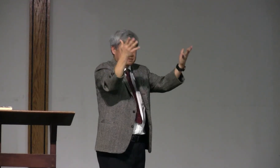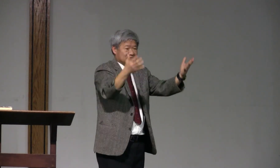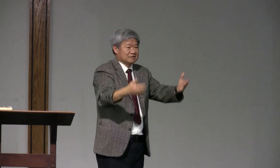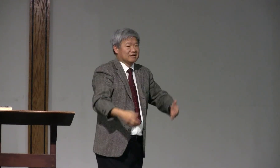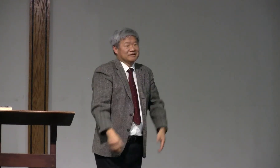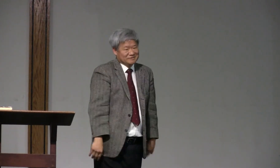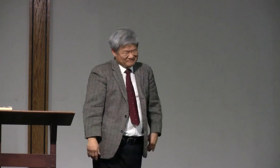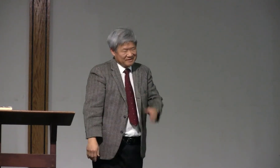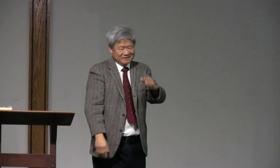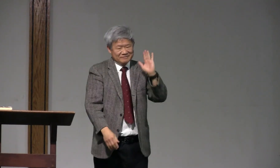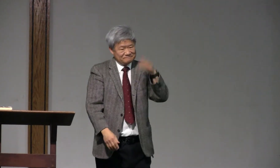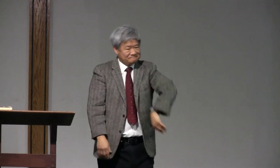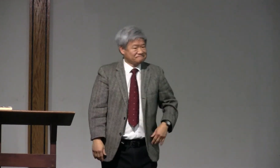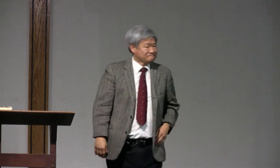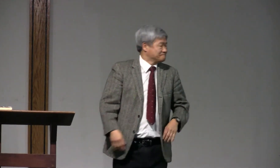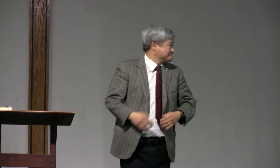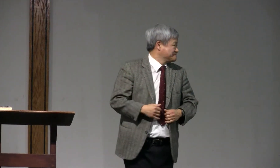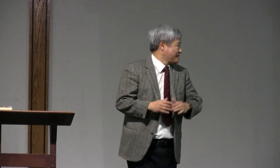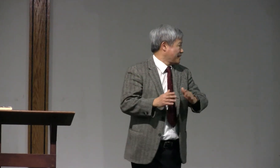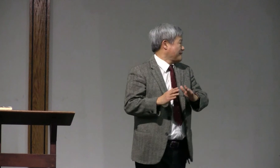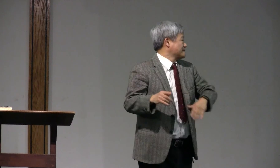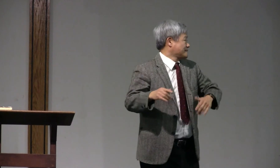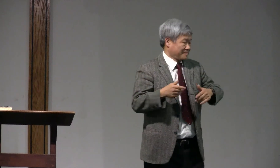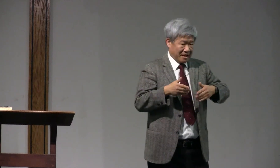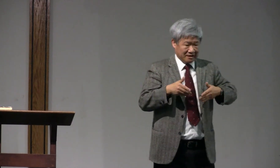They say the Quran is perfect.